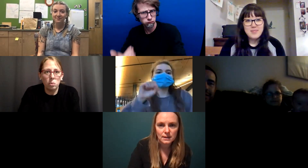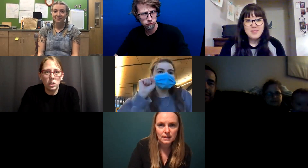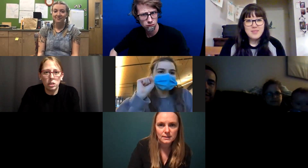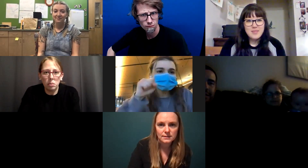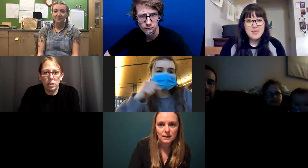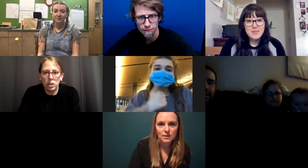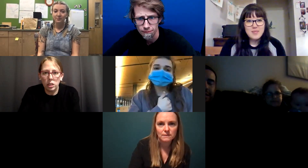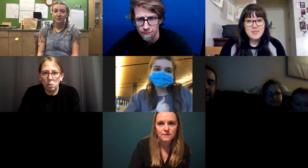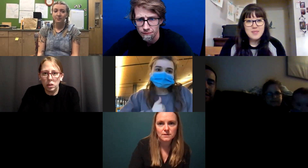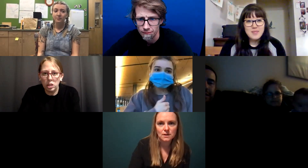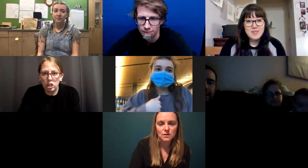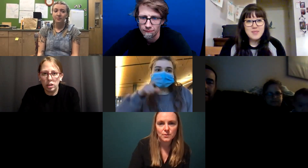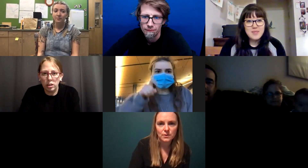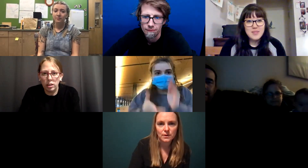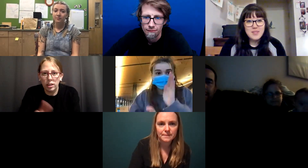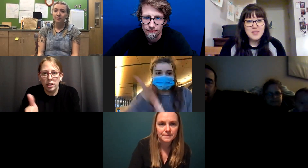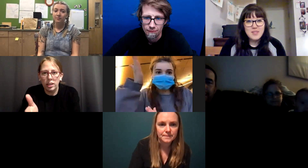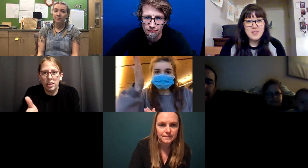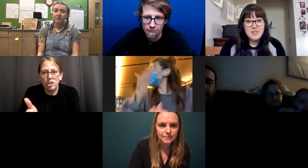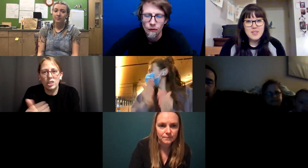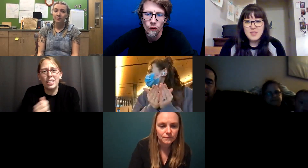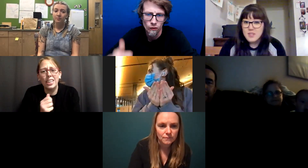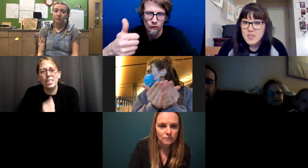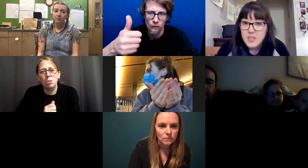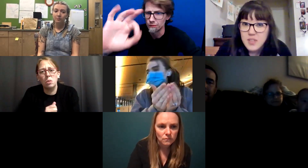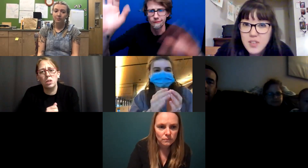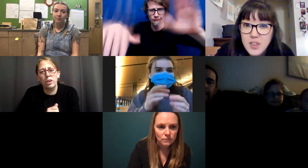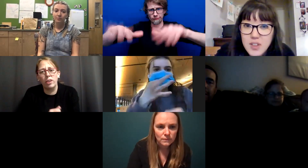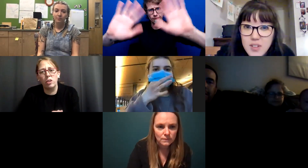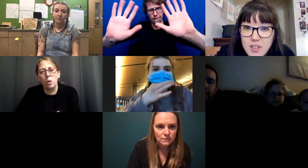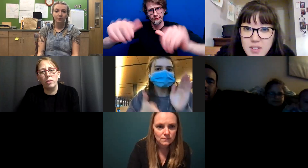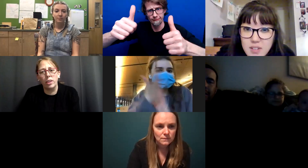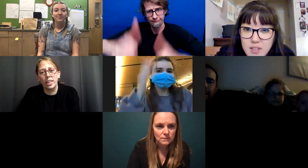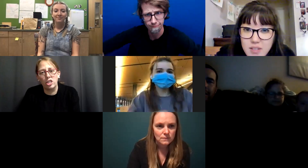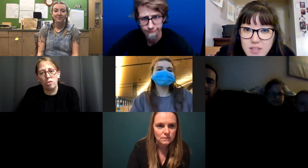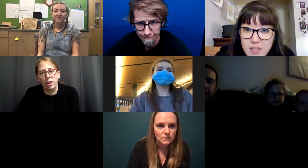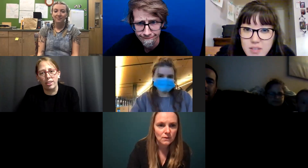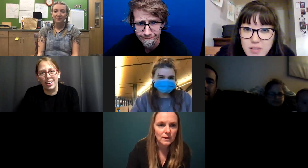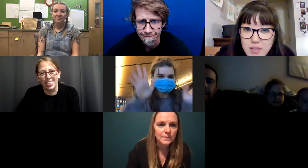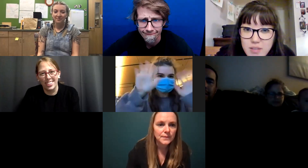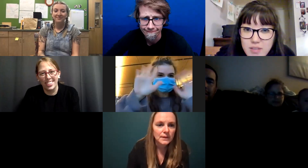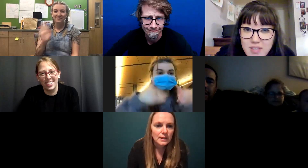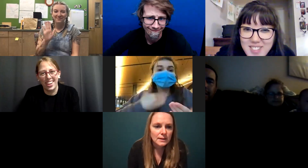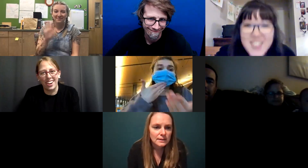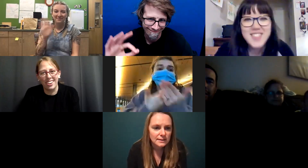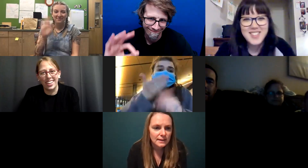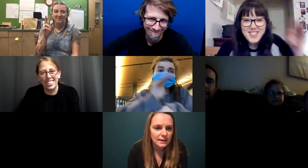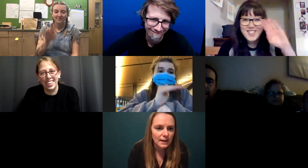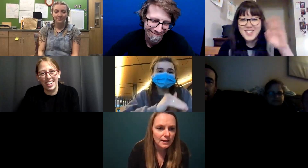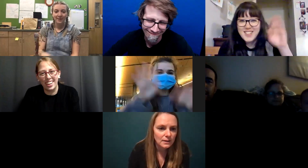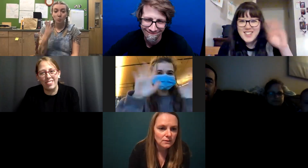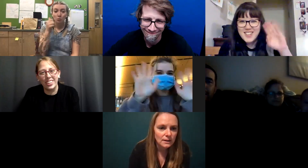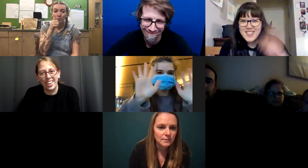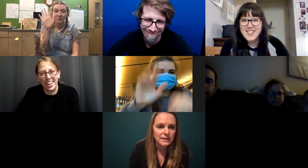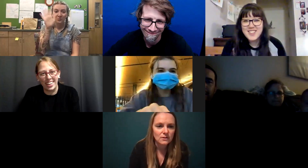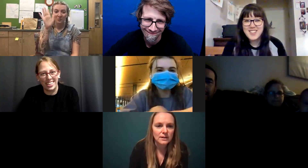And was there something else that you wanted to share? She's saying, yes, I'm so sorry. I've got to go. I've got to catch the ferry. All right. Take